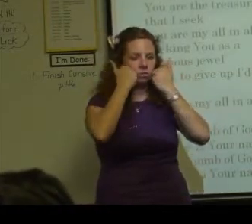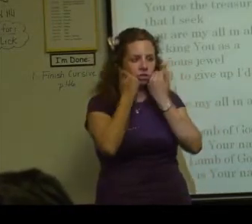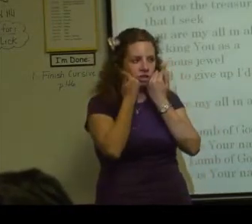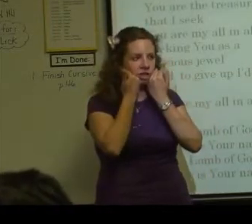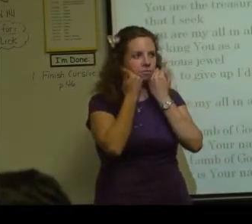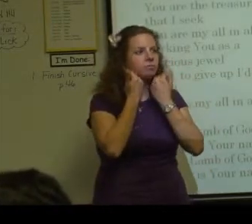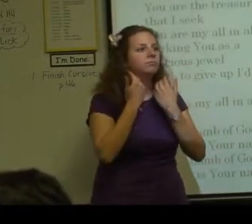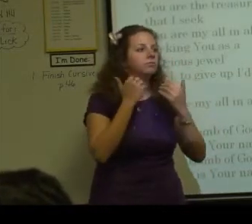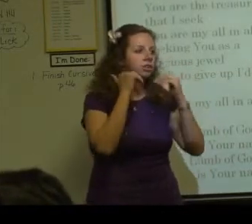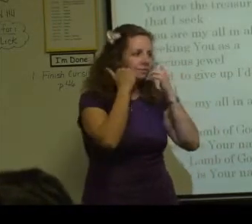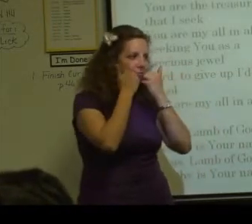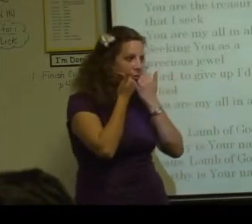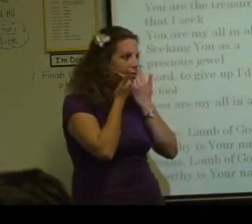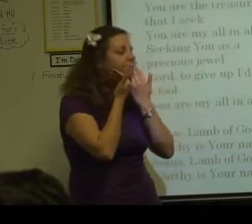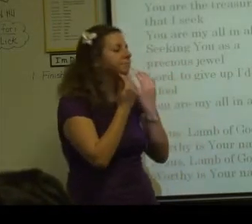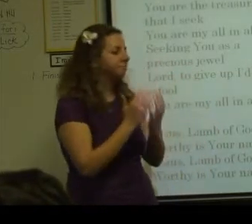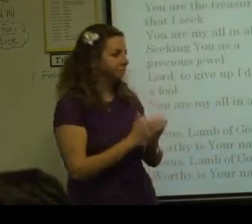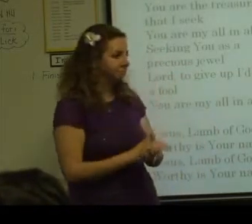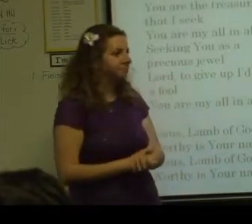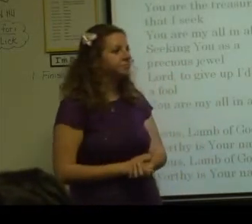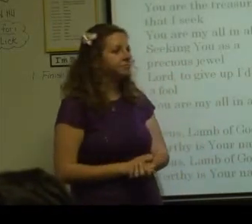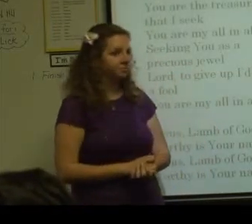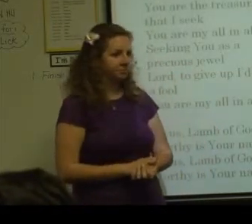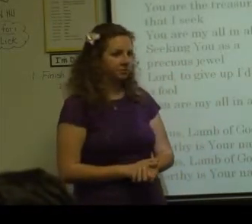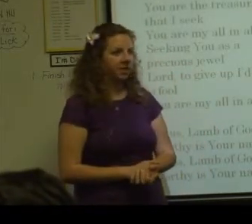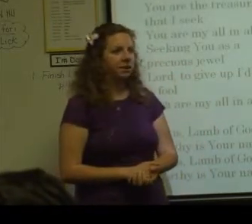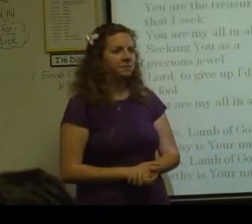or shame, shameful. Okay.